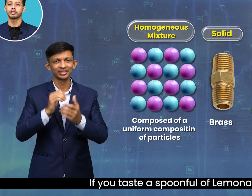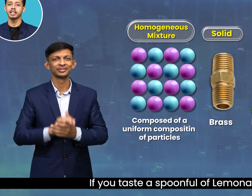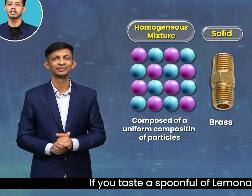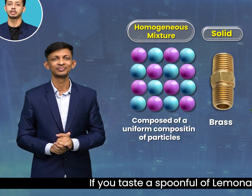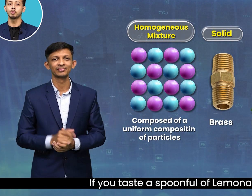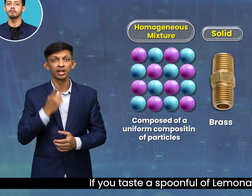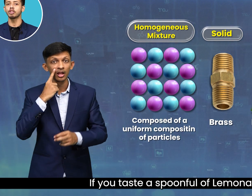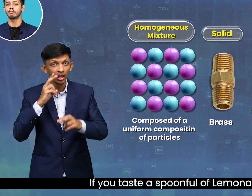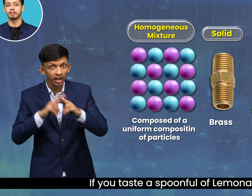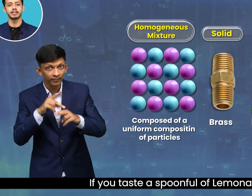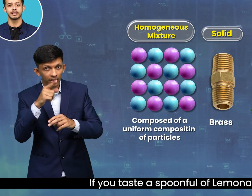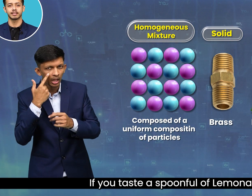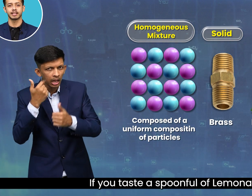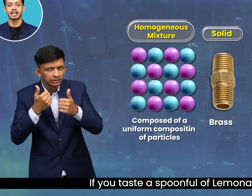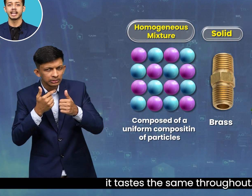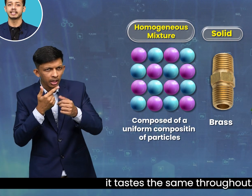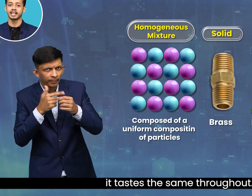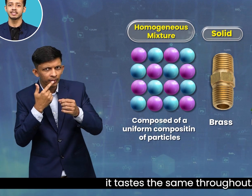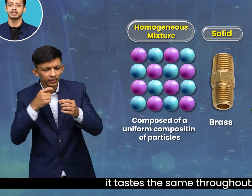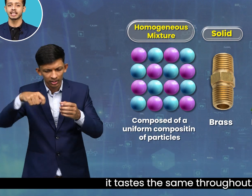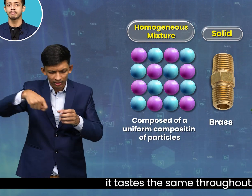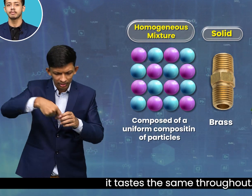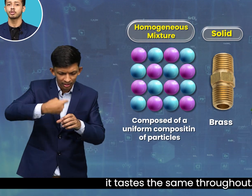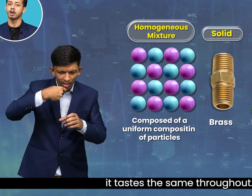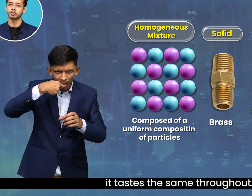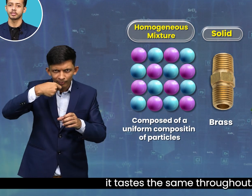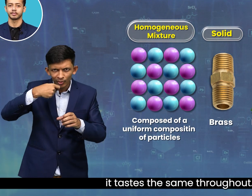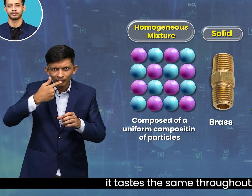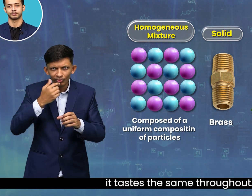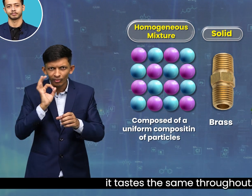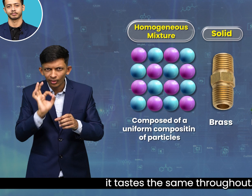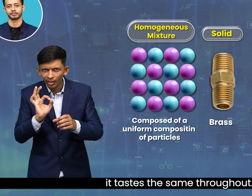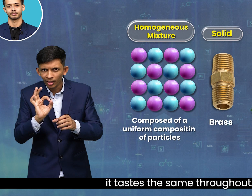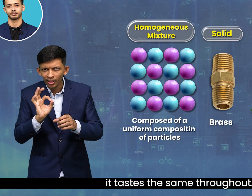If you taste a spoonful of lemonade, it tastes the same throughout.